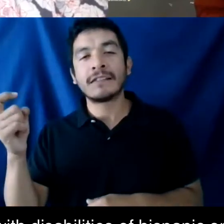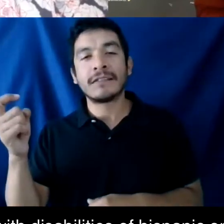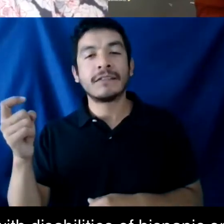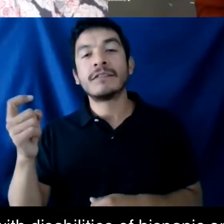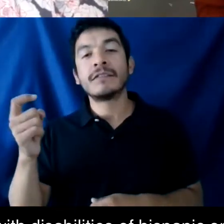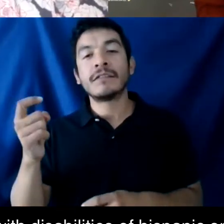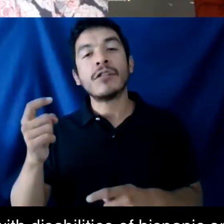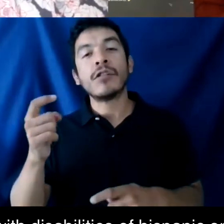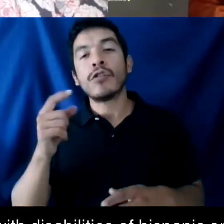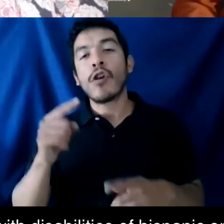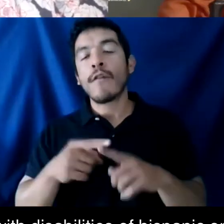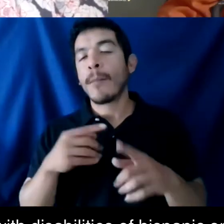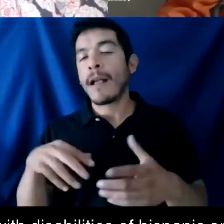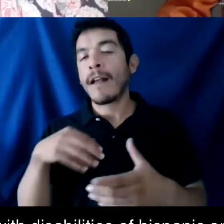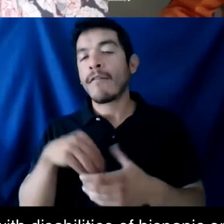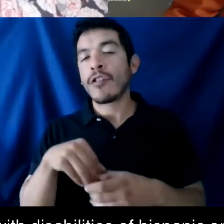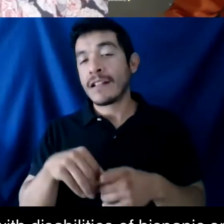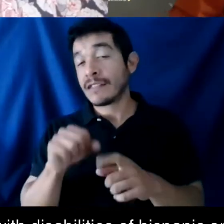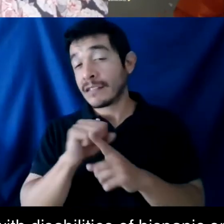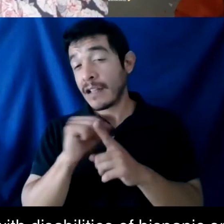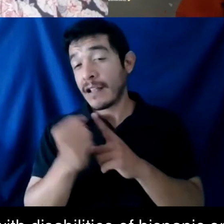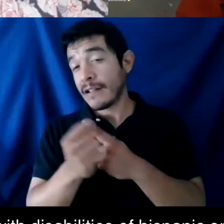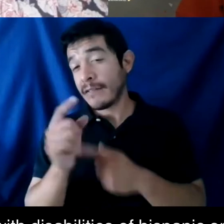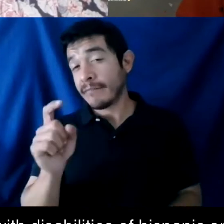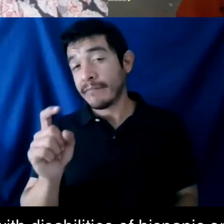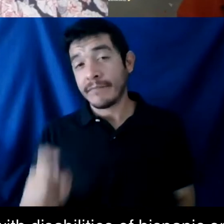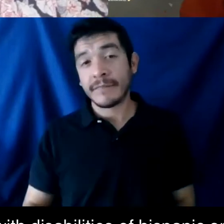being fully included in society?